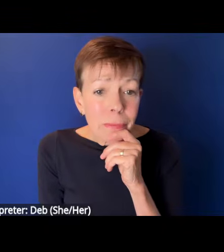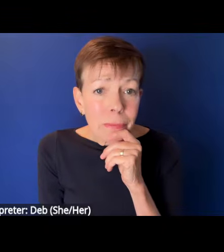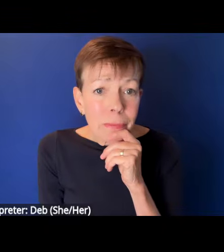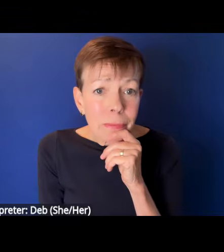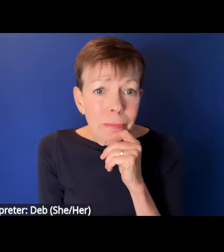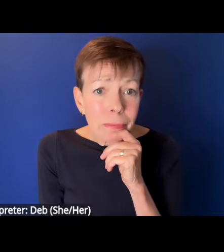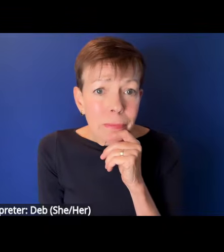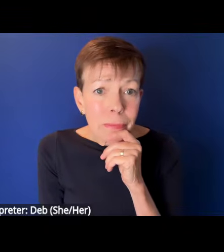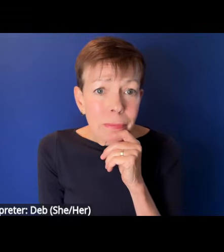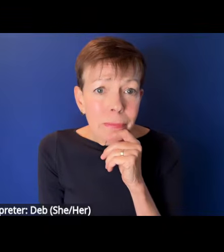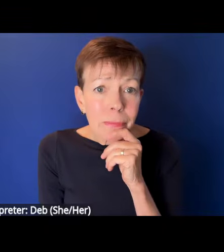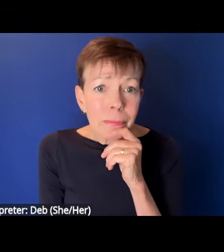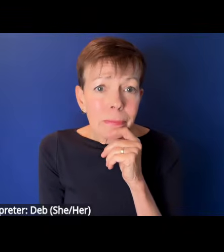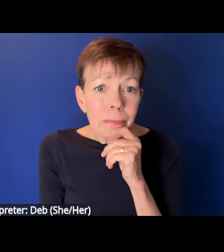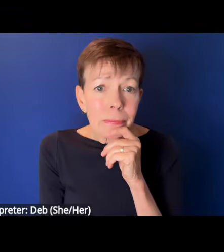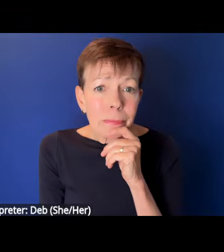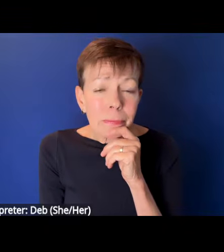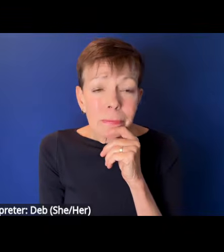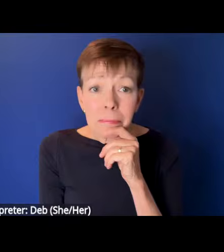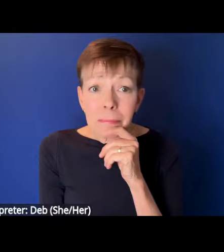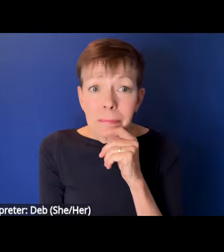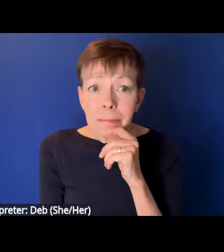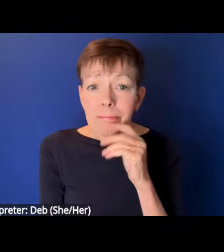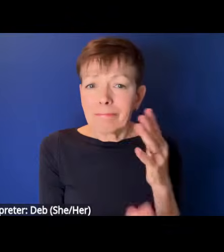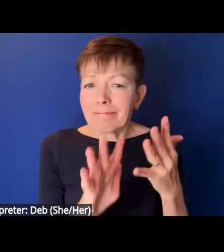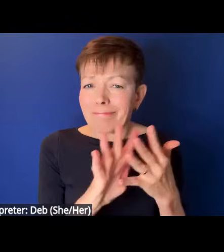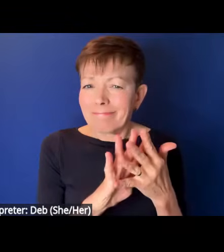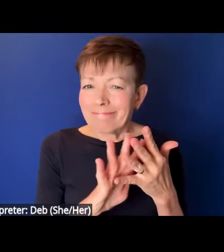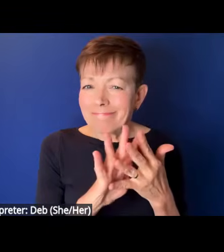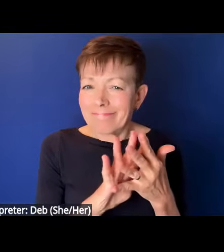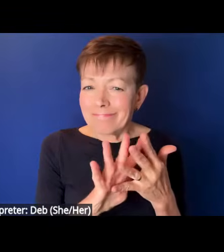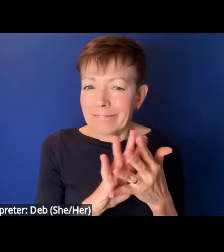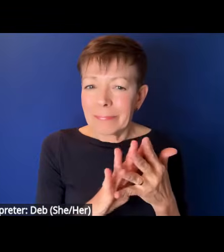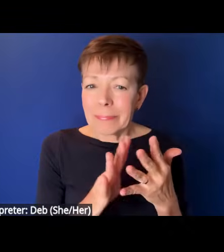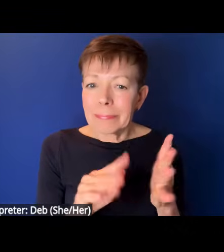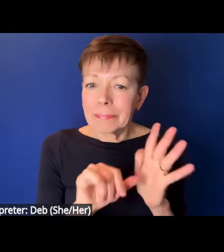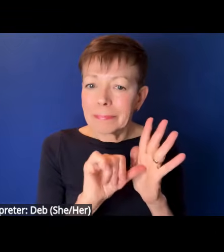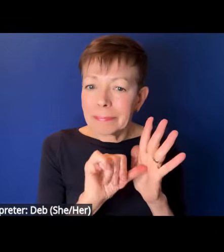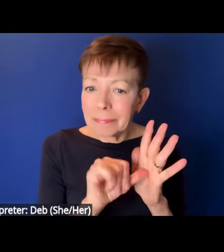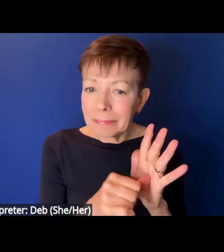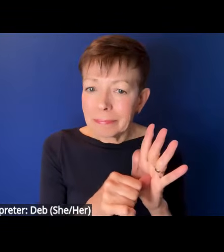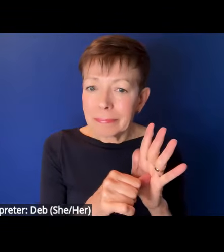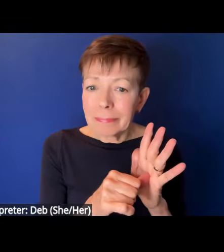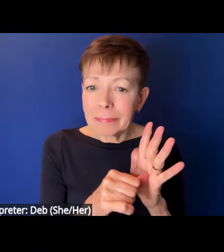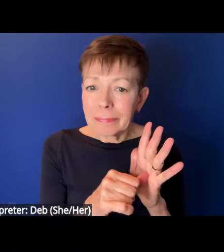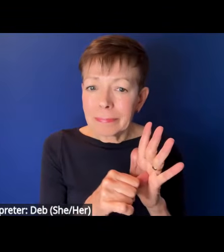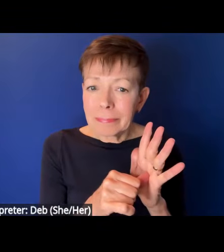is an expanded report from what we had provided previously, which I mentioned.